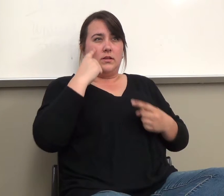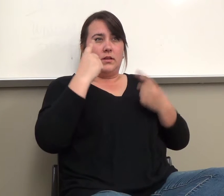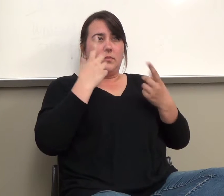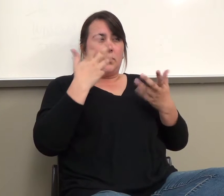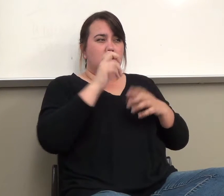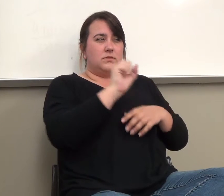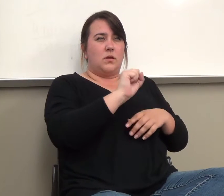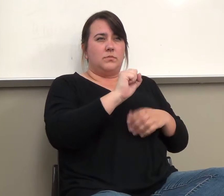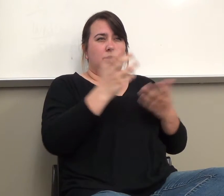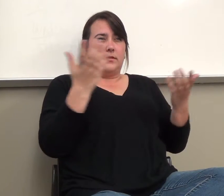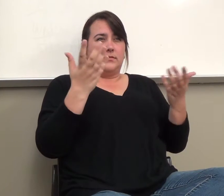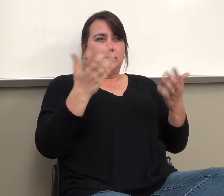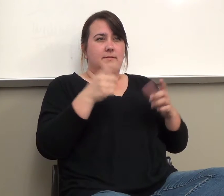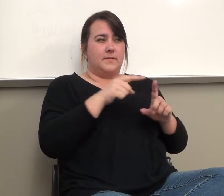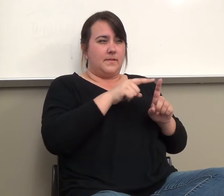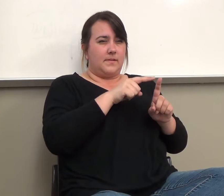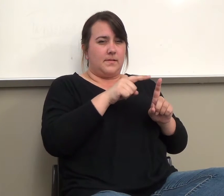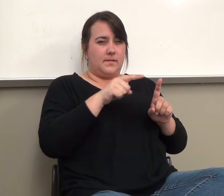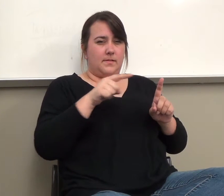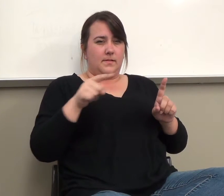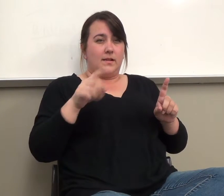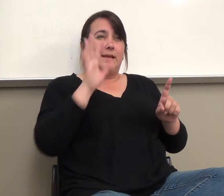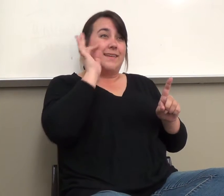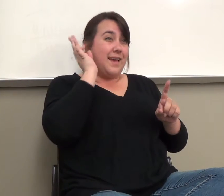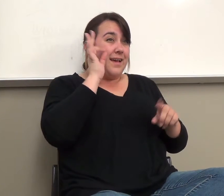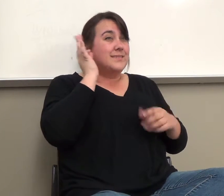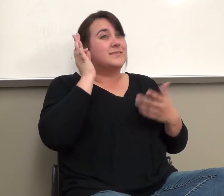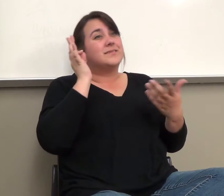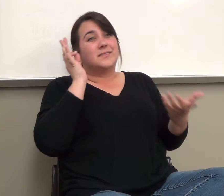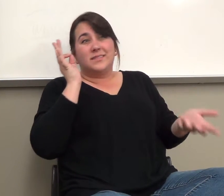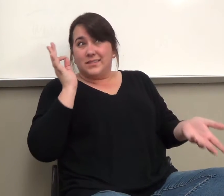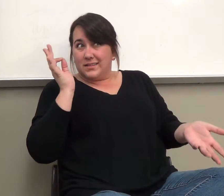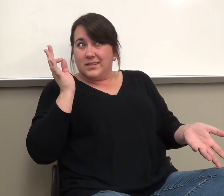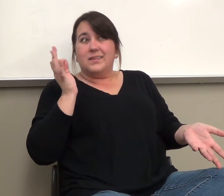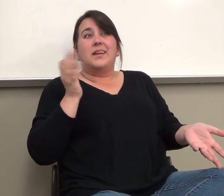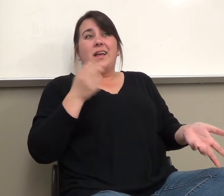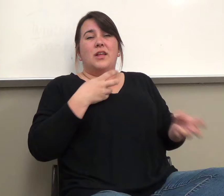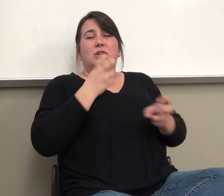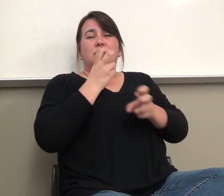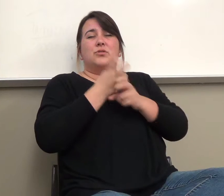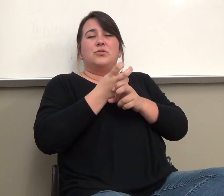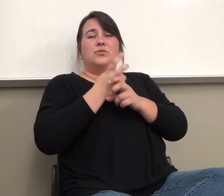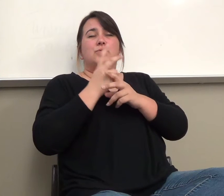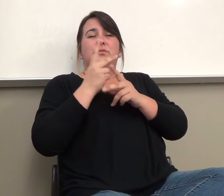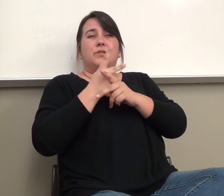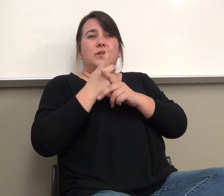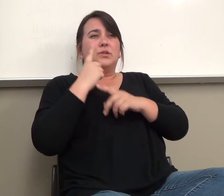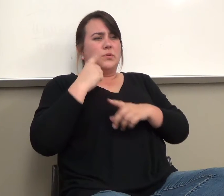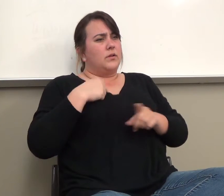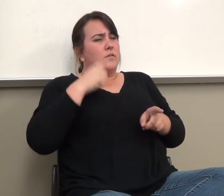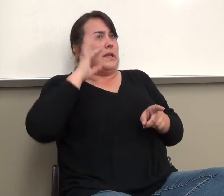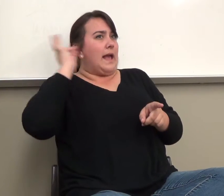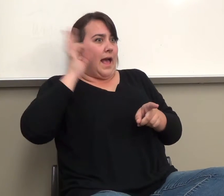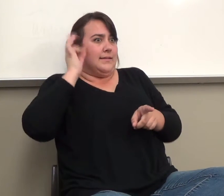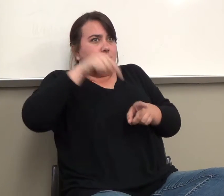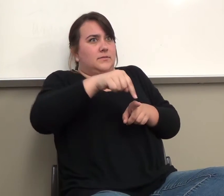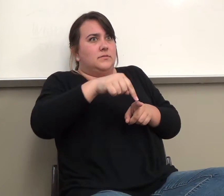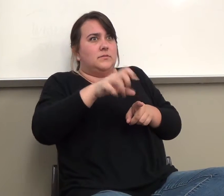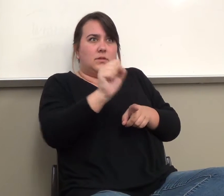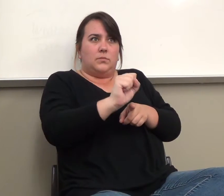subject. Cats, and this is, this is kind of hard to get your head around, because the cats are the ones doing the ruling, but the